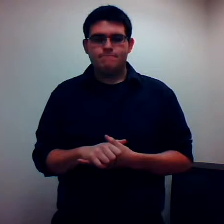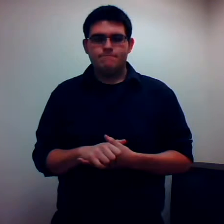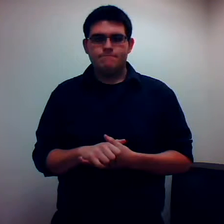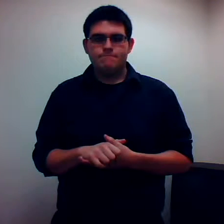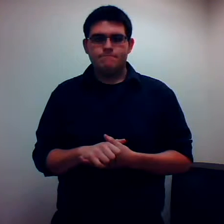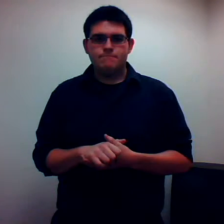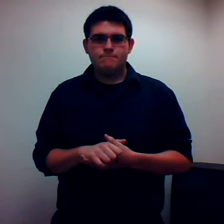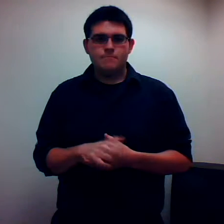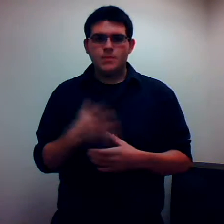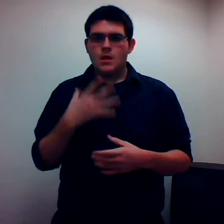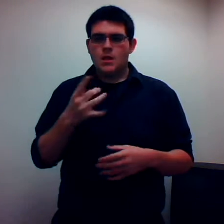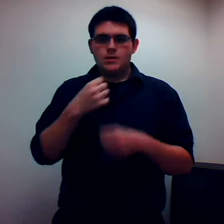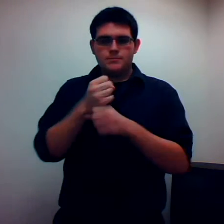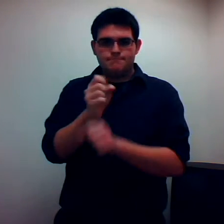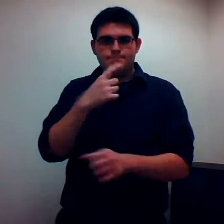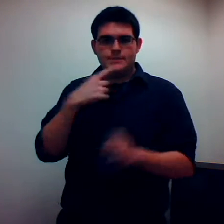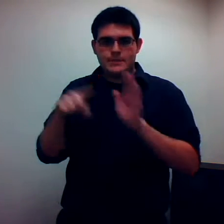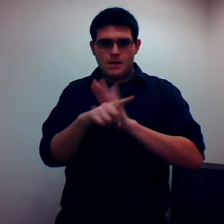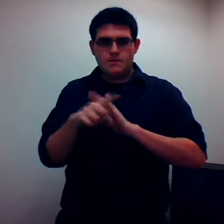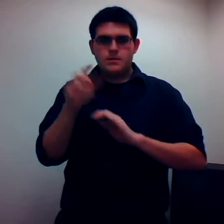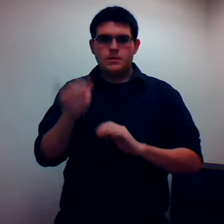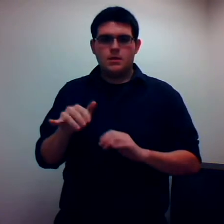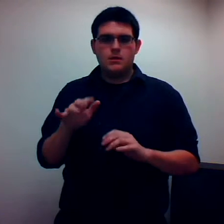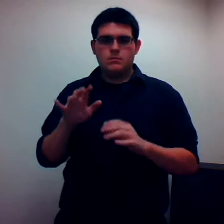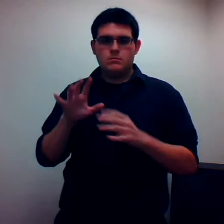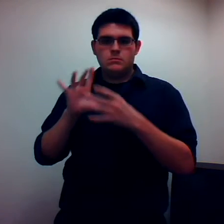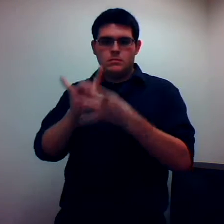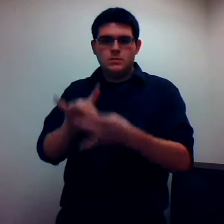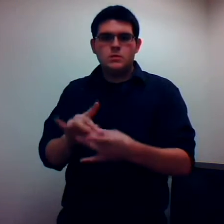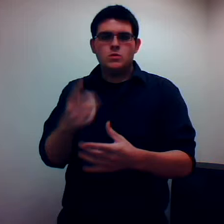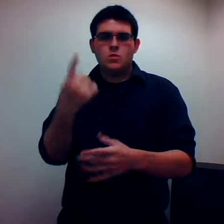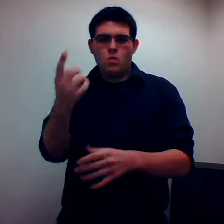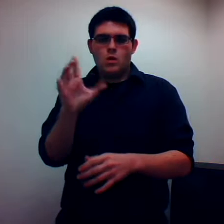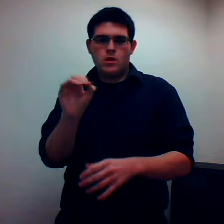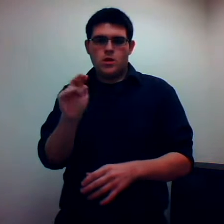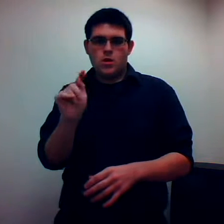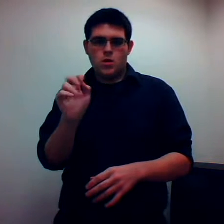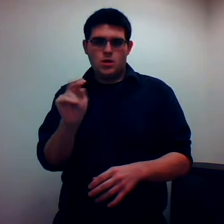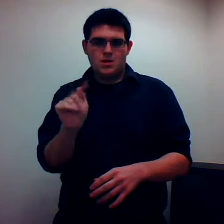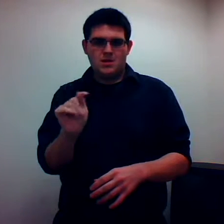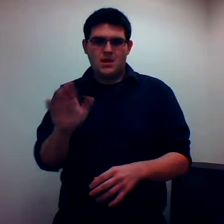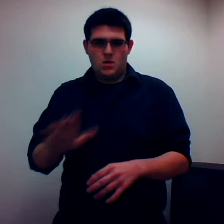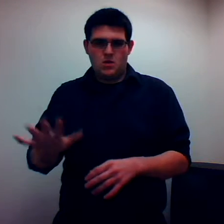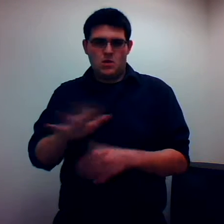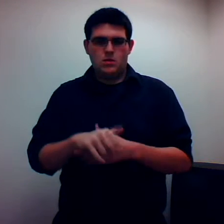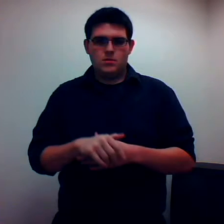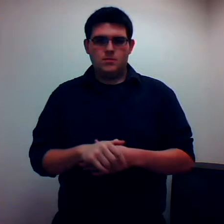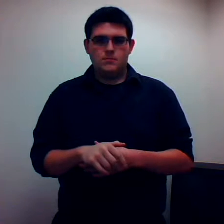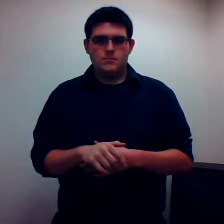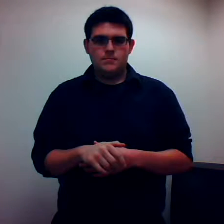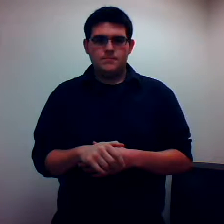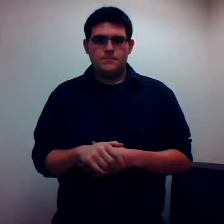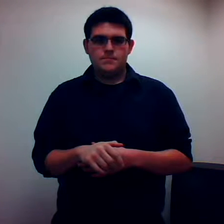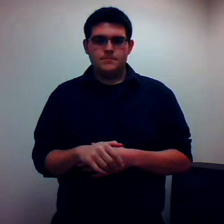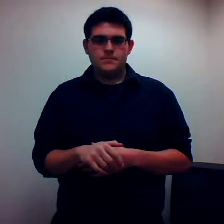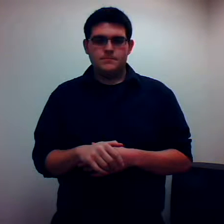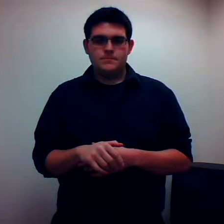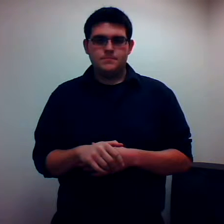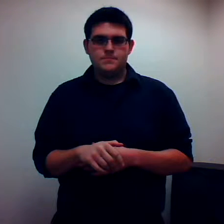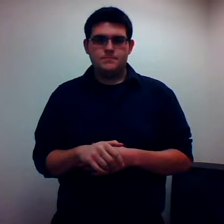content area. And I'm going to use two examples to really illustrate how you could do this on very different levels. First of all, I teach a